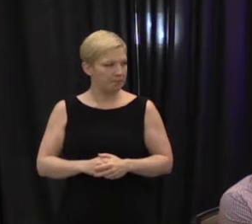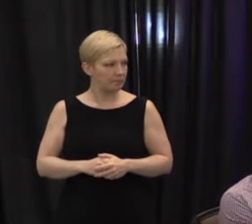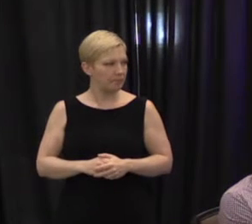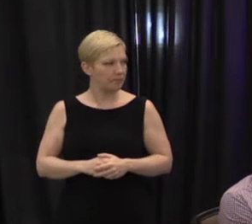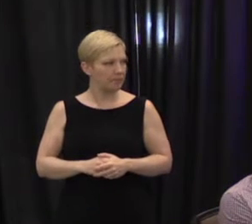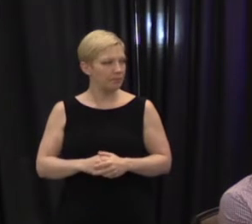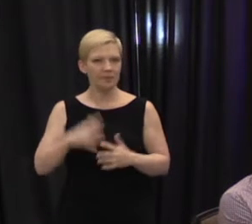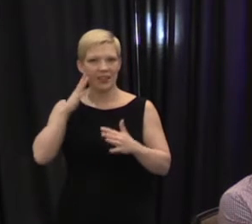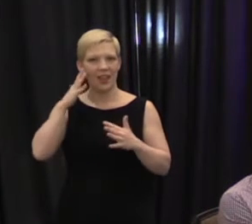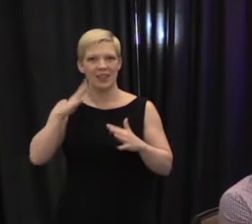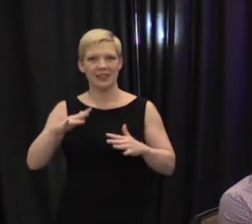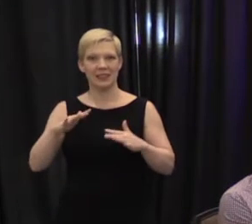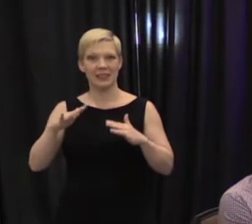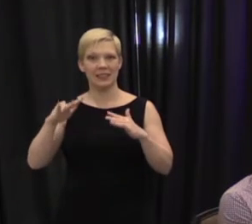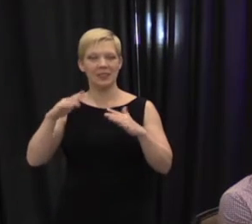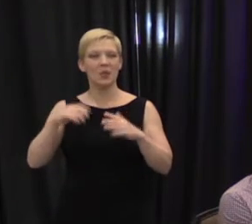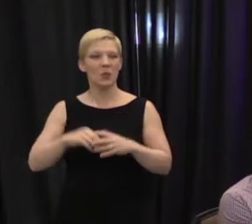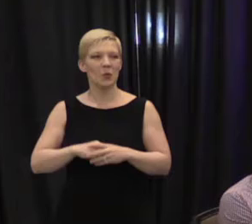hello.